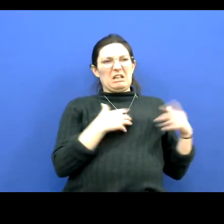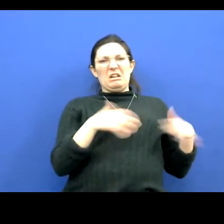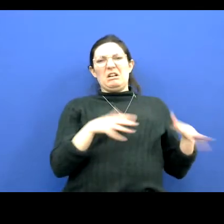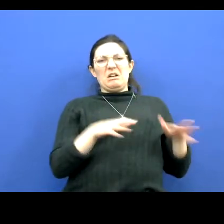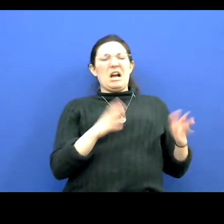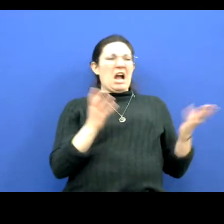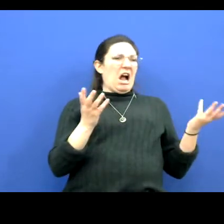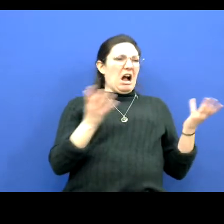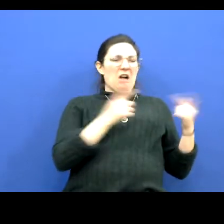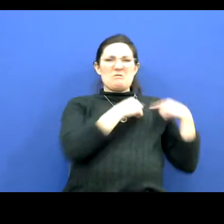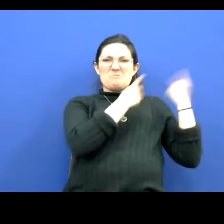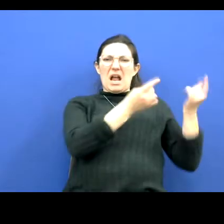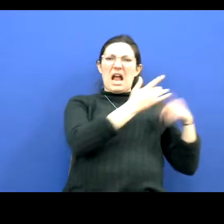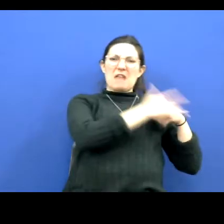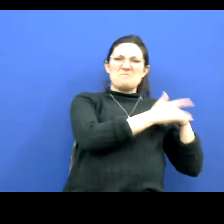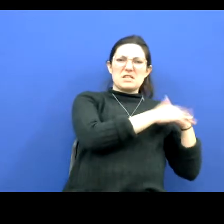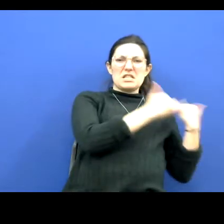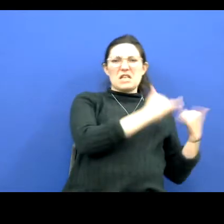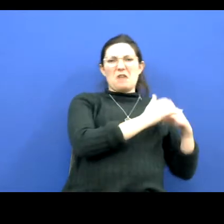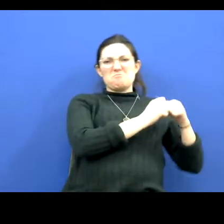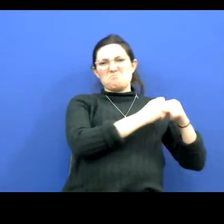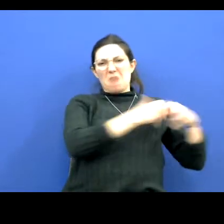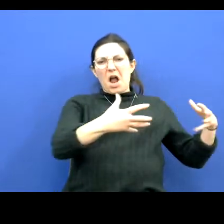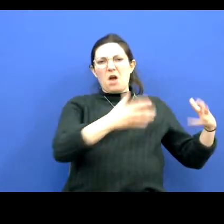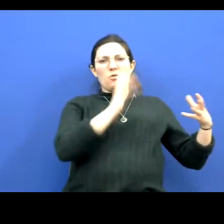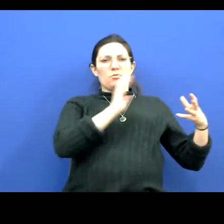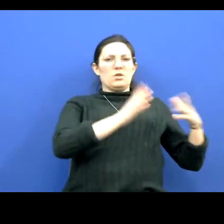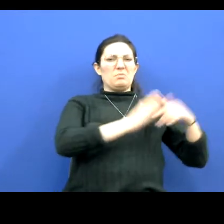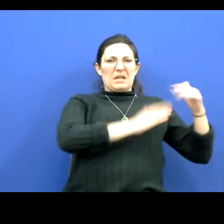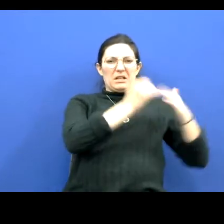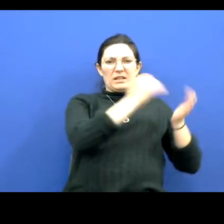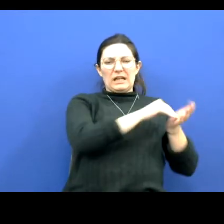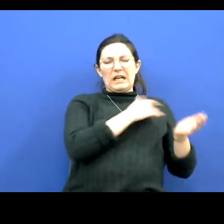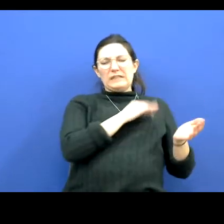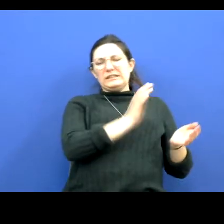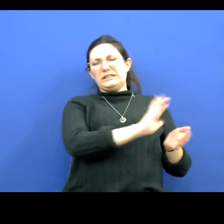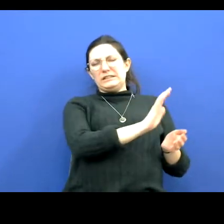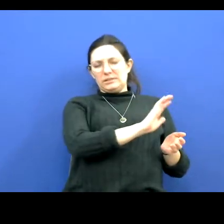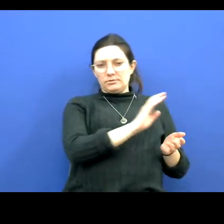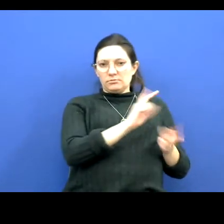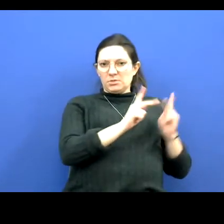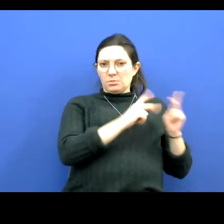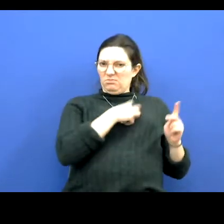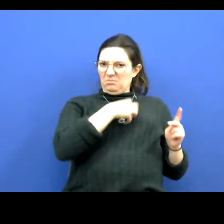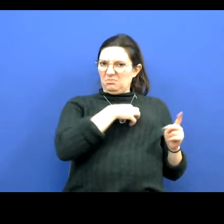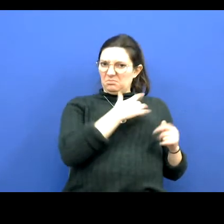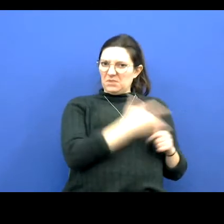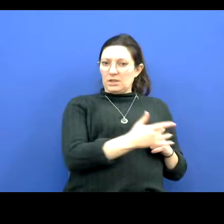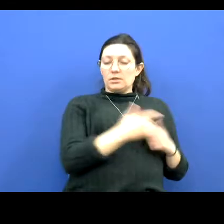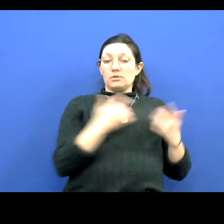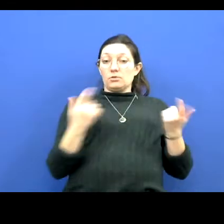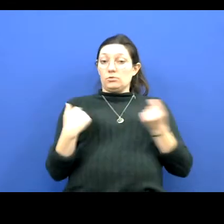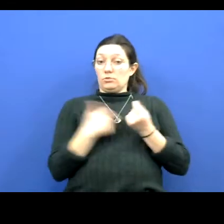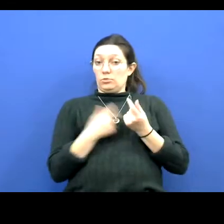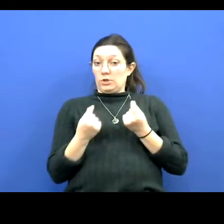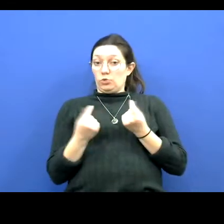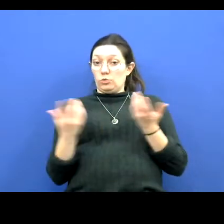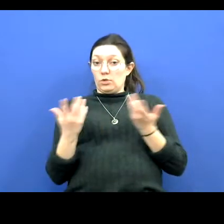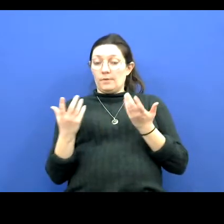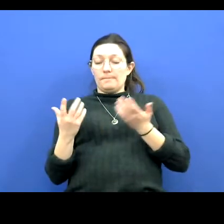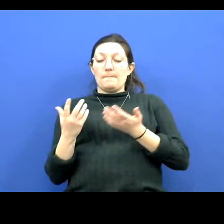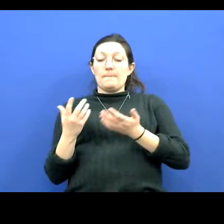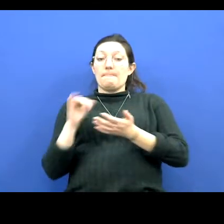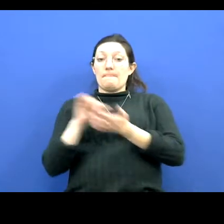residential homes, and even more so to historic properties. And so one of the things we did when we created this, we call